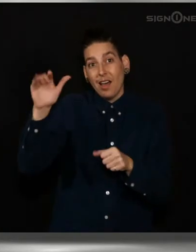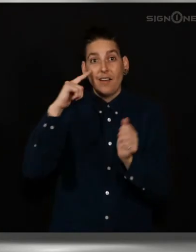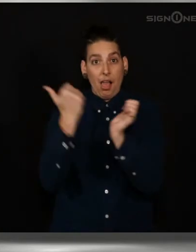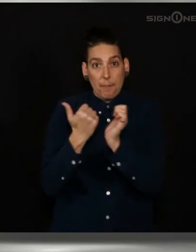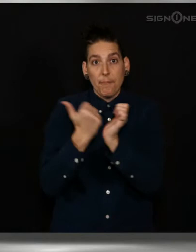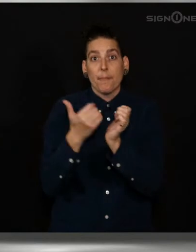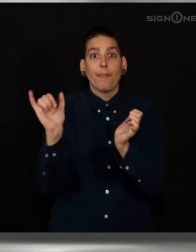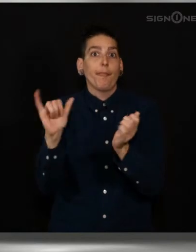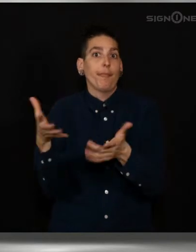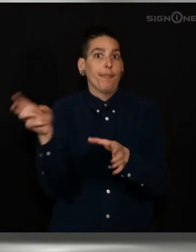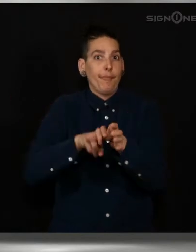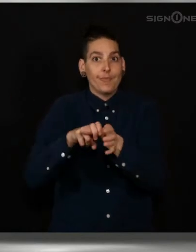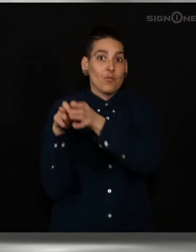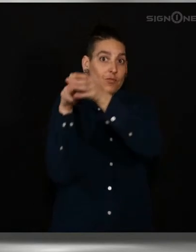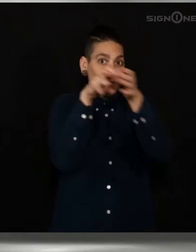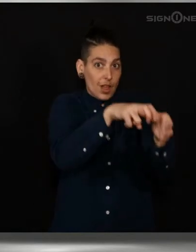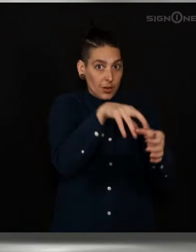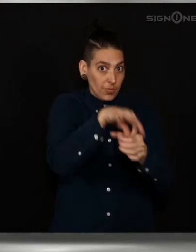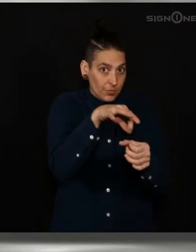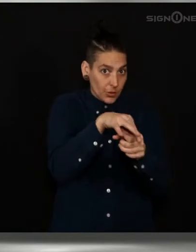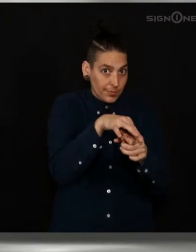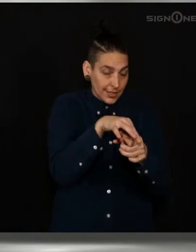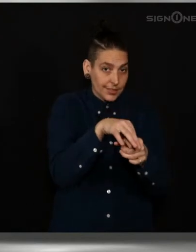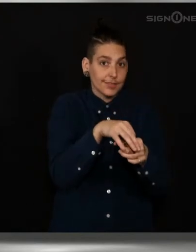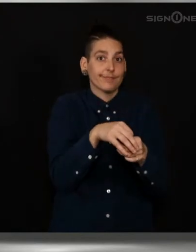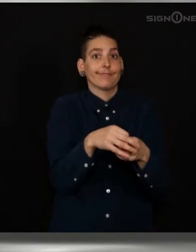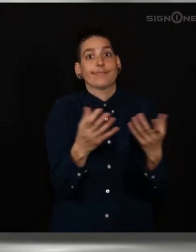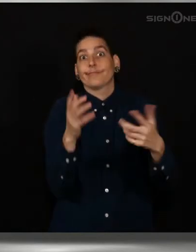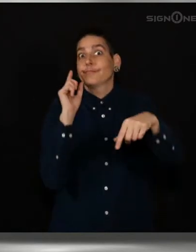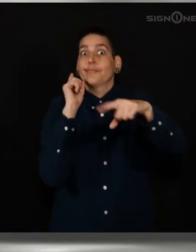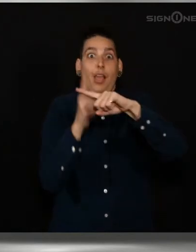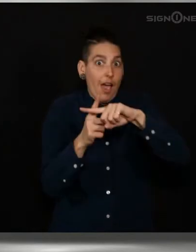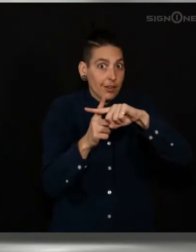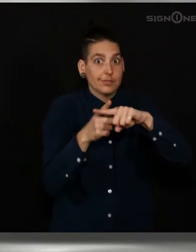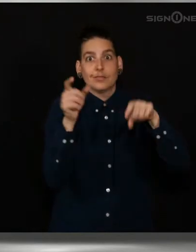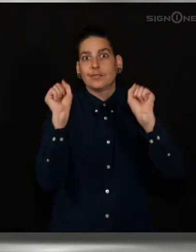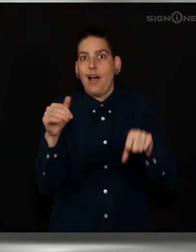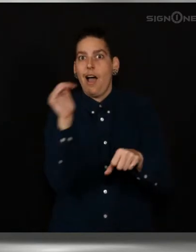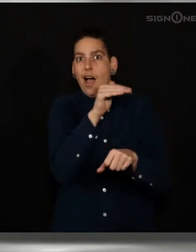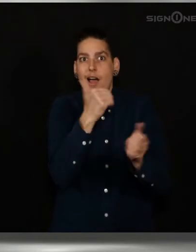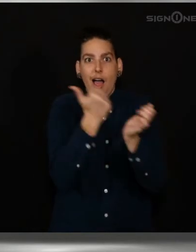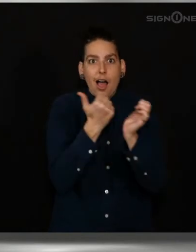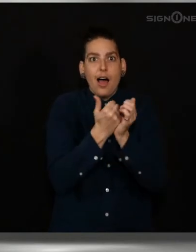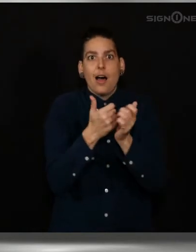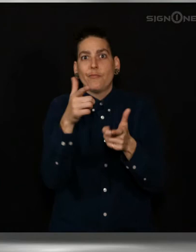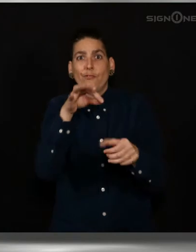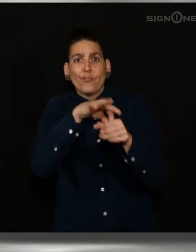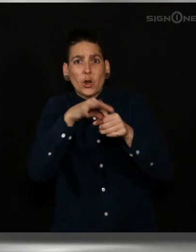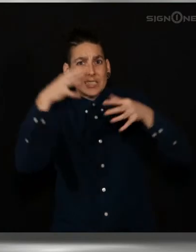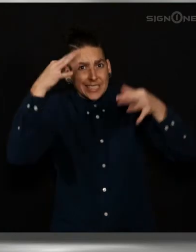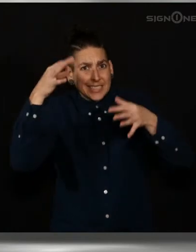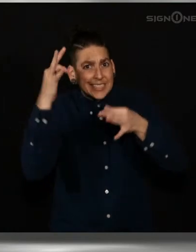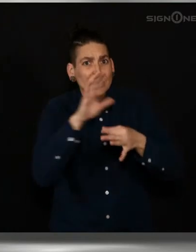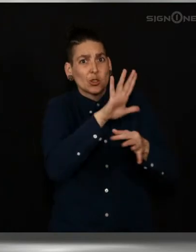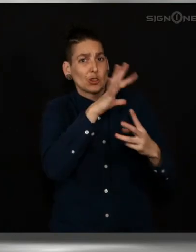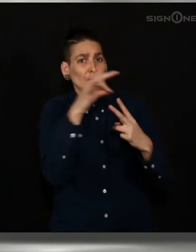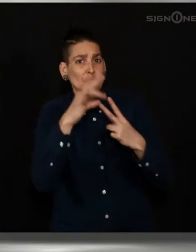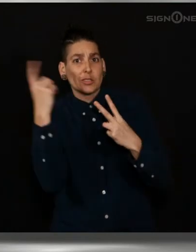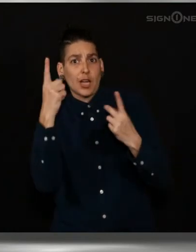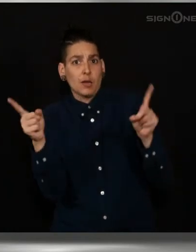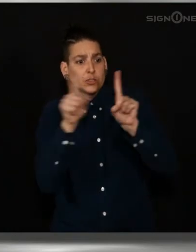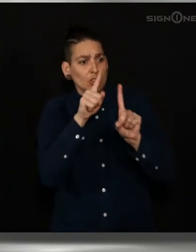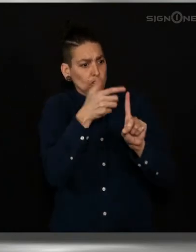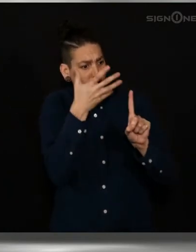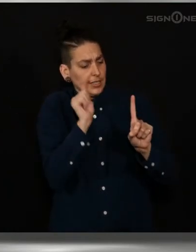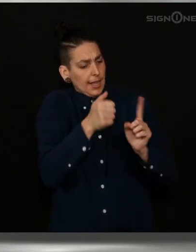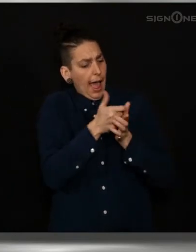getting a ride to go vote, and you can also ask for help with making your voting decisions. It is your choice, and the person should be someone